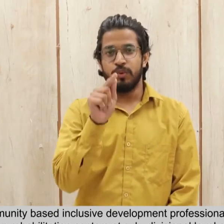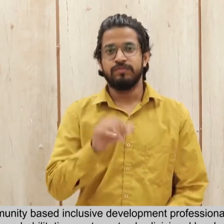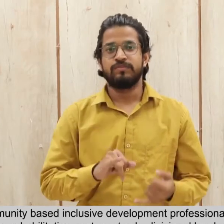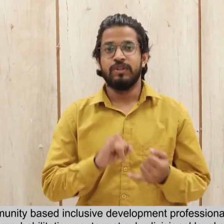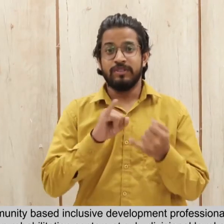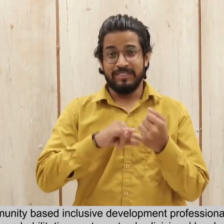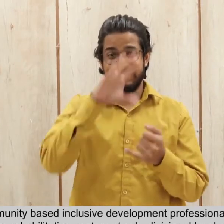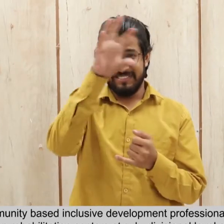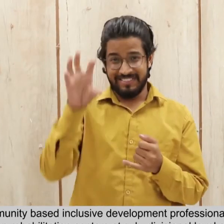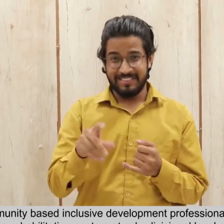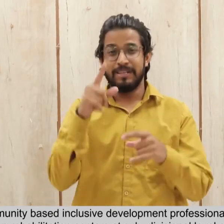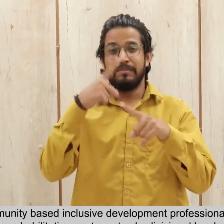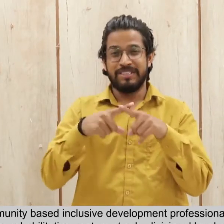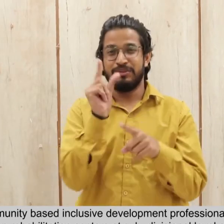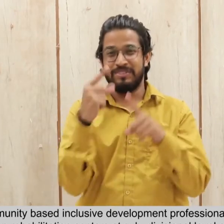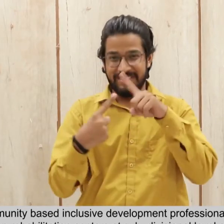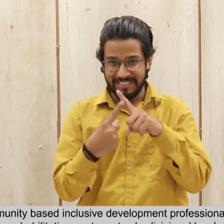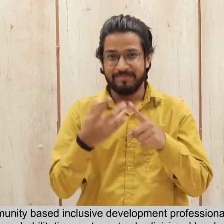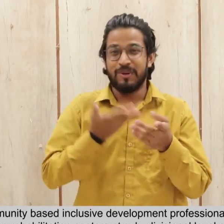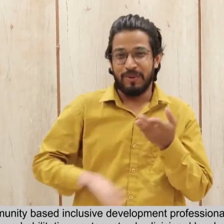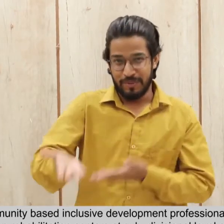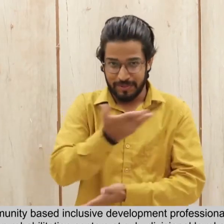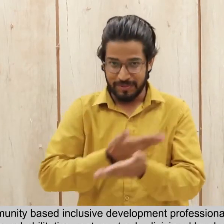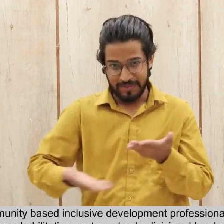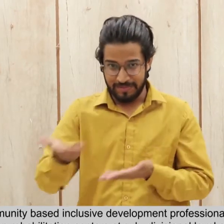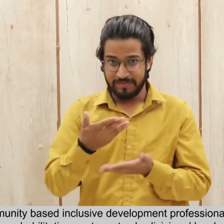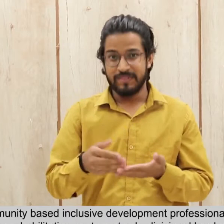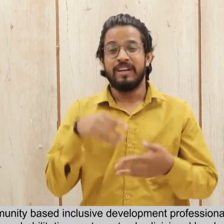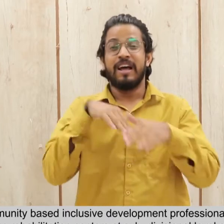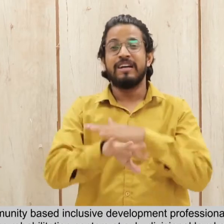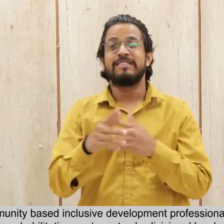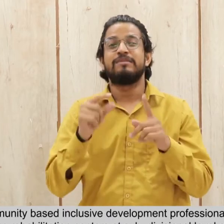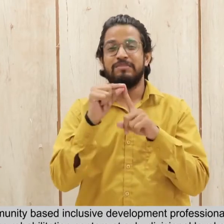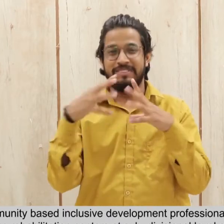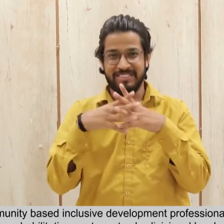States, union territories need to set up rehabilitation centers at subdivisional level